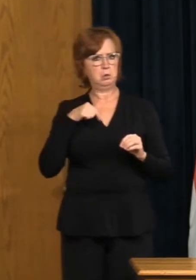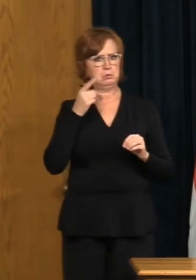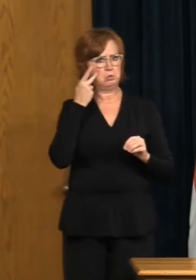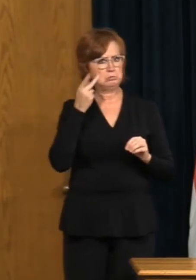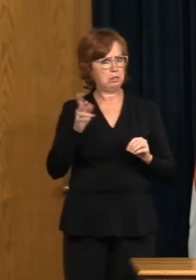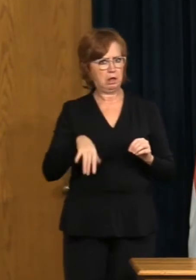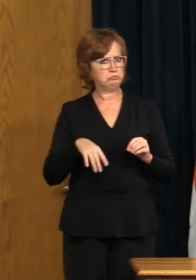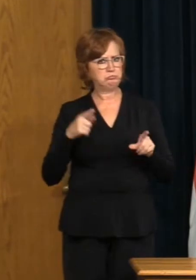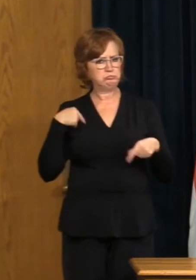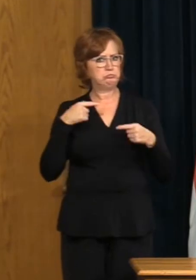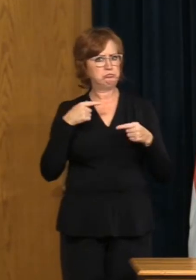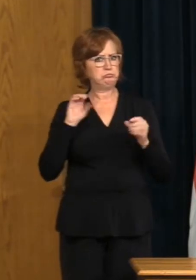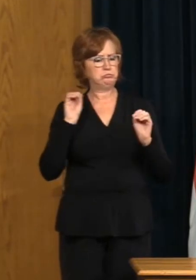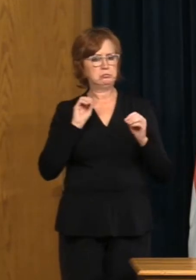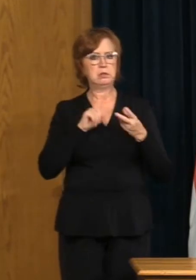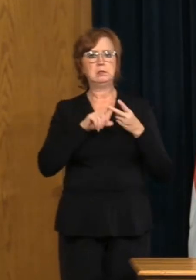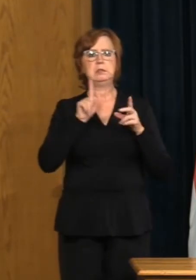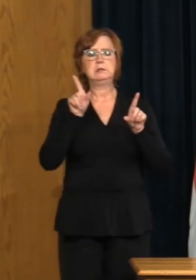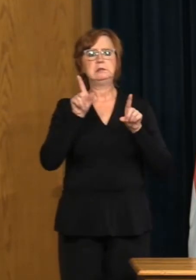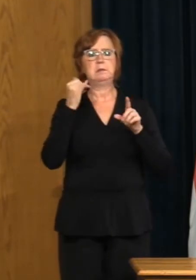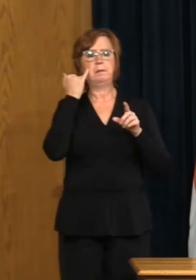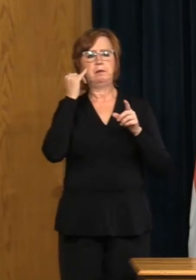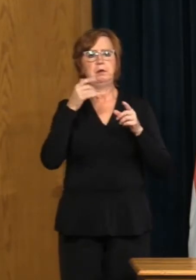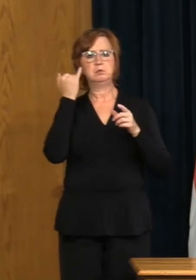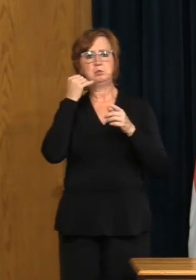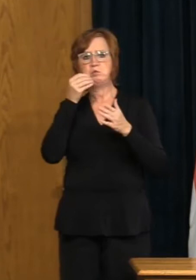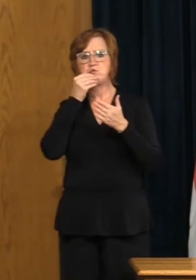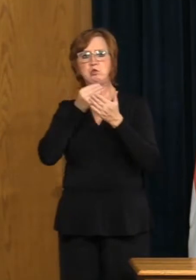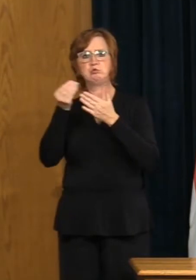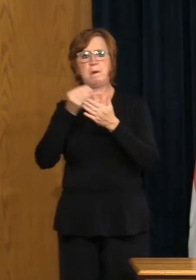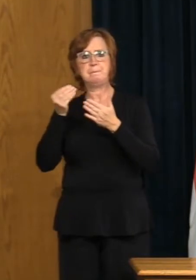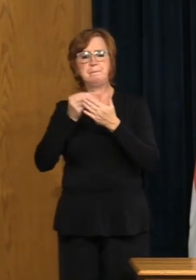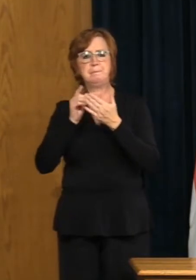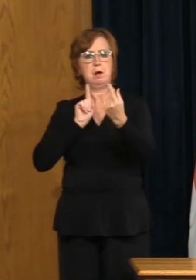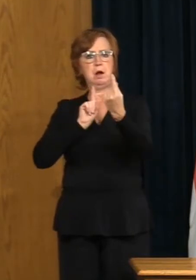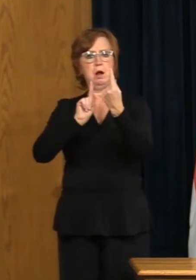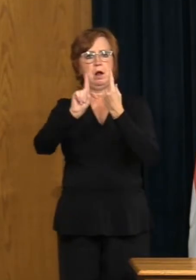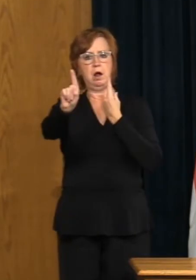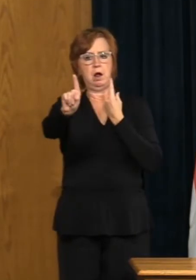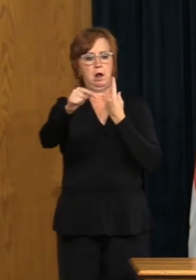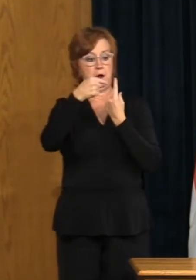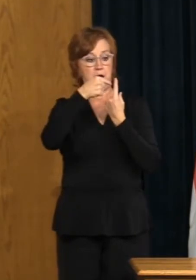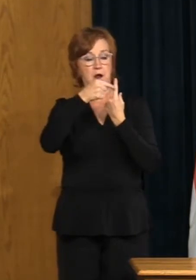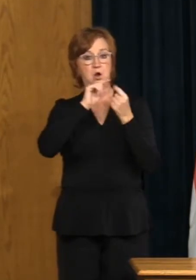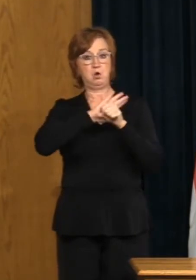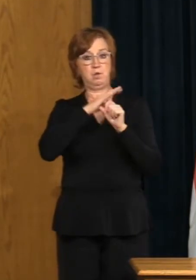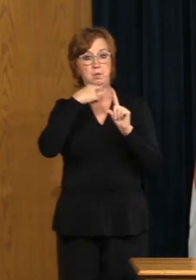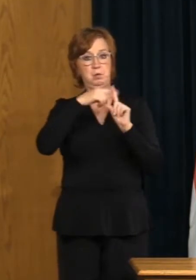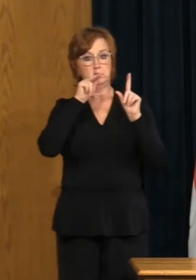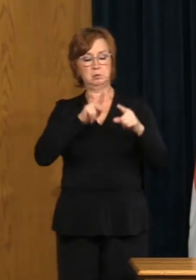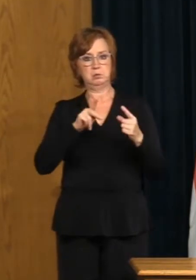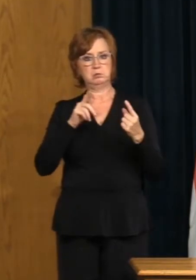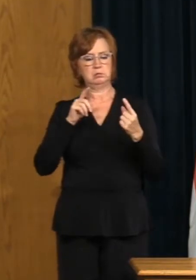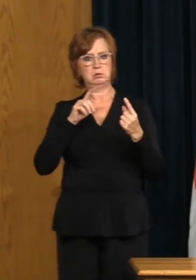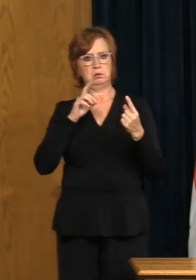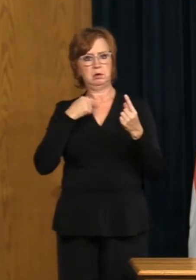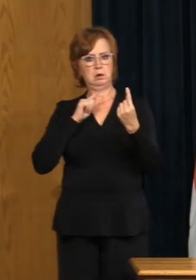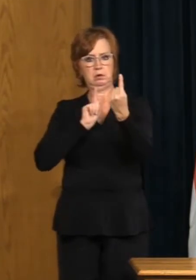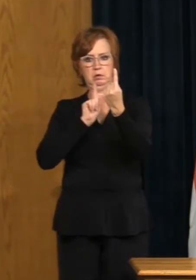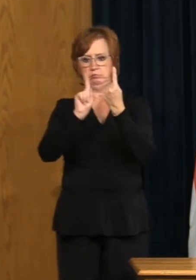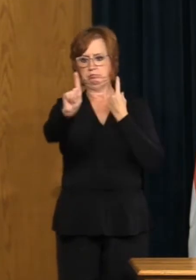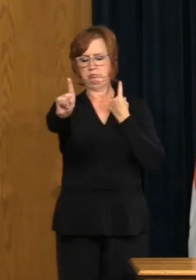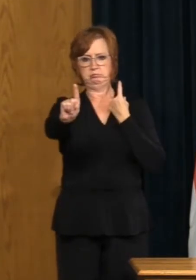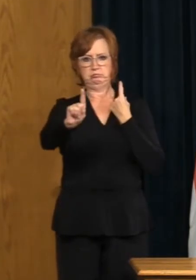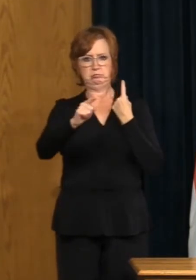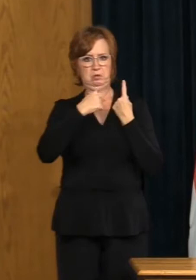in those settings. Transmission really happens in close face-to-face contact, less than 2 meters. That happens for the most part in